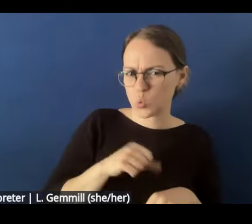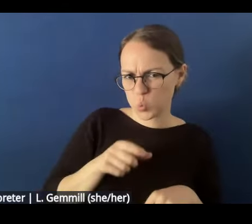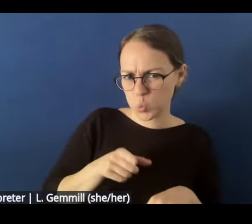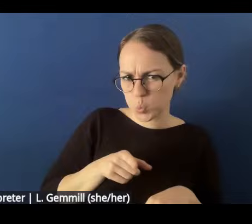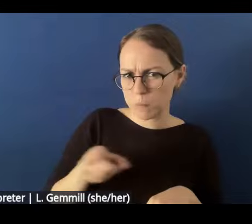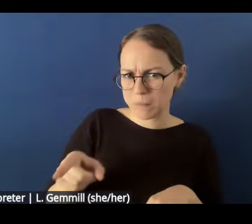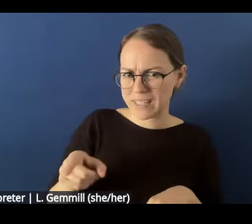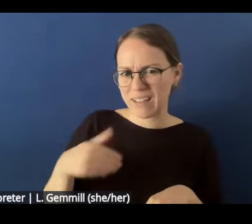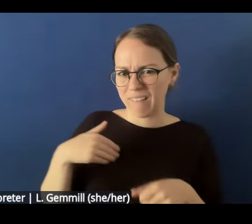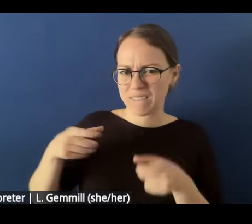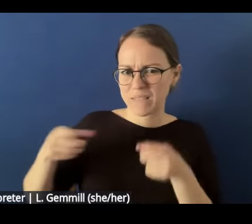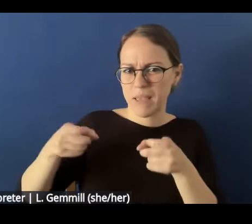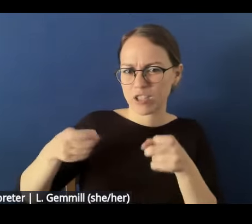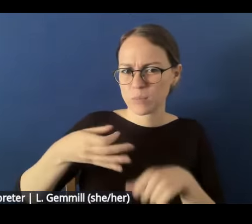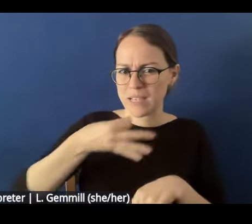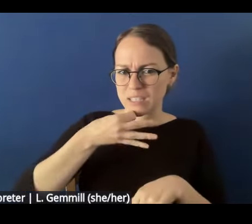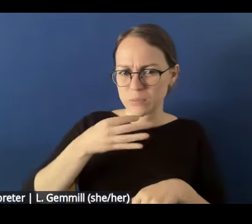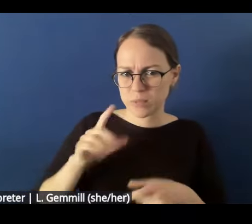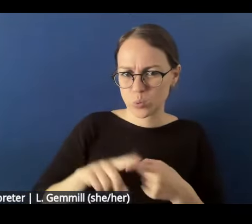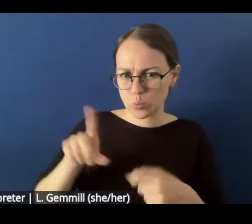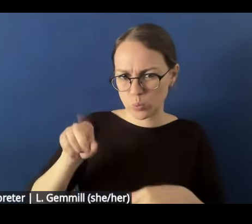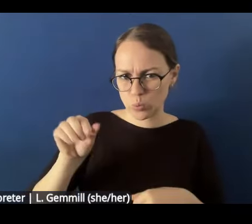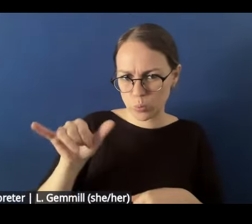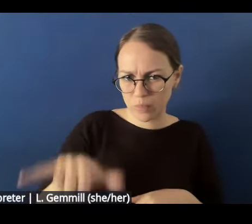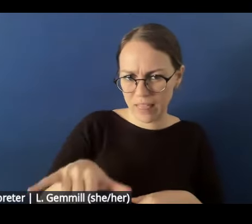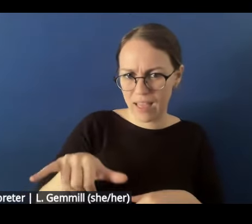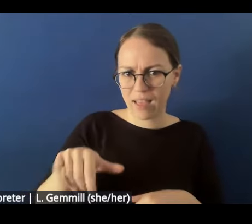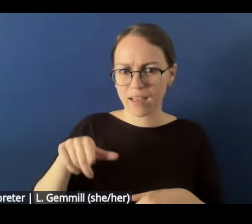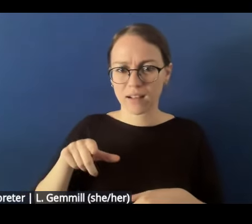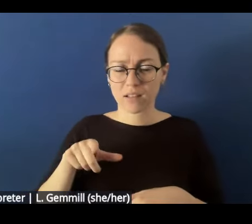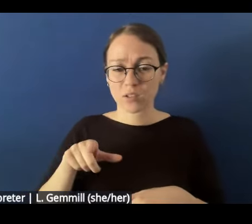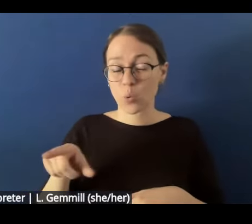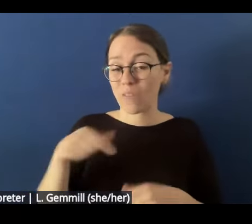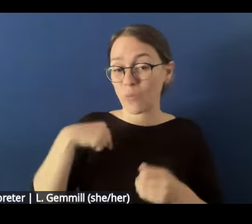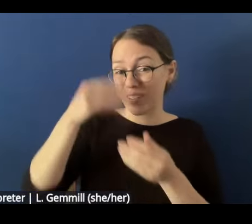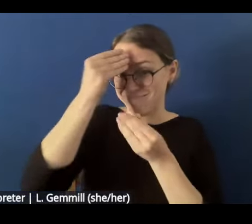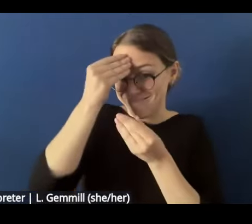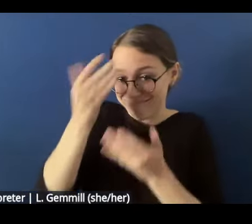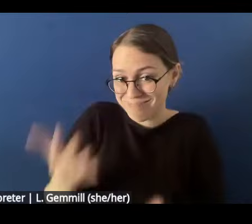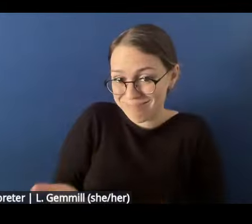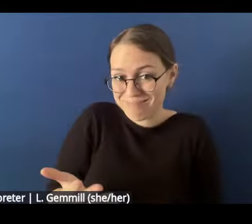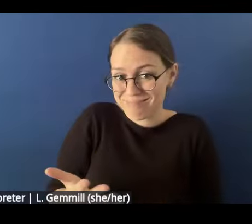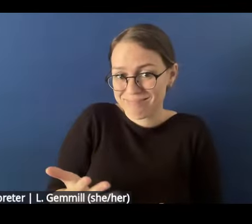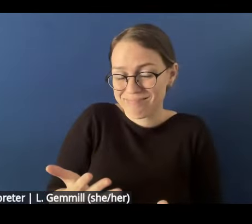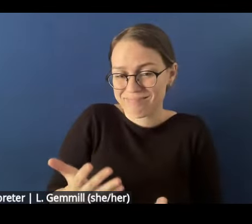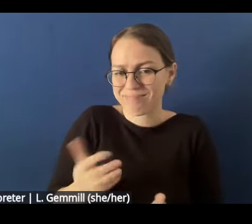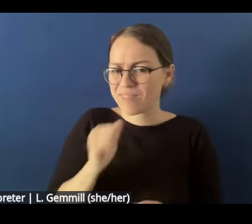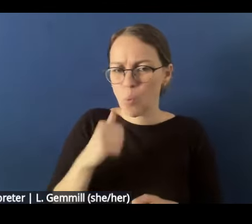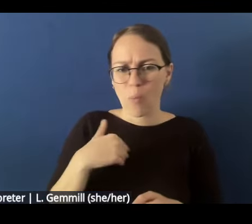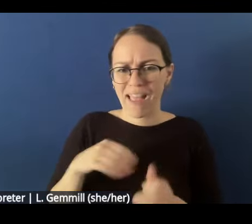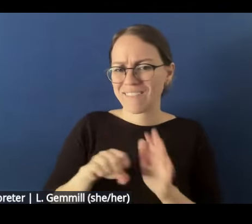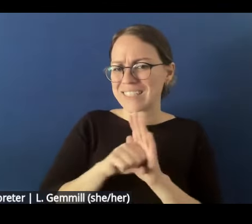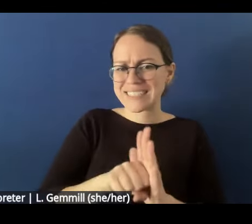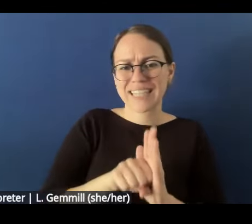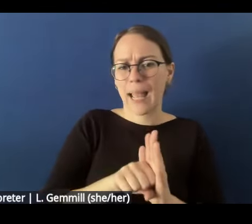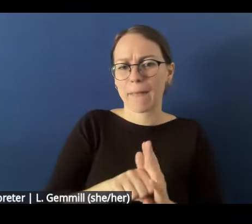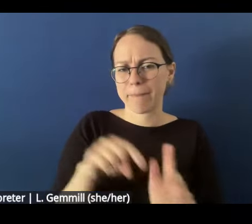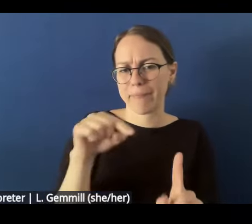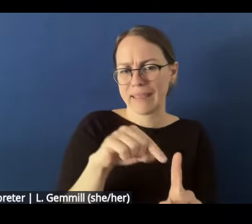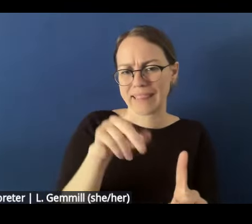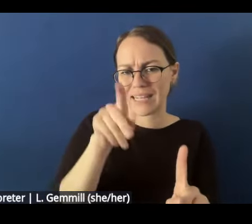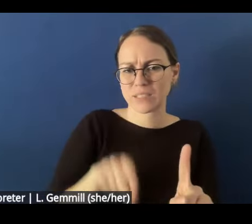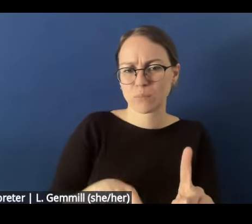that. So if he's noticed now and says, hey, you know what? Adam doesn't have we don't have a sample of Adam's signature and his